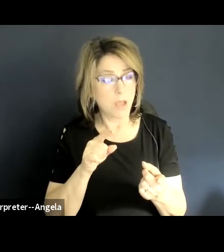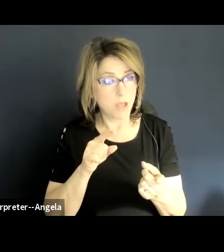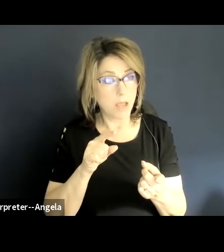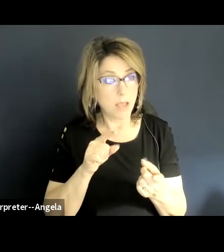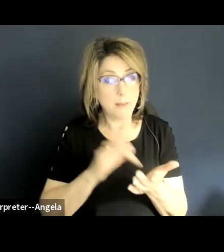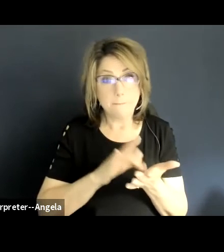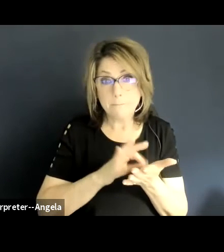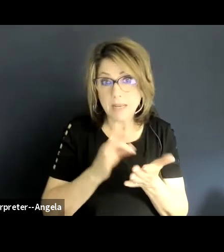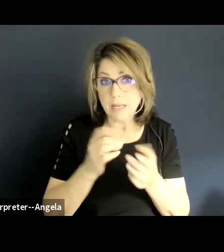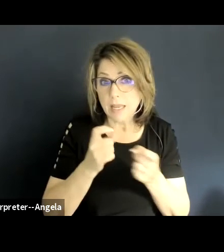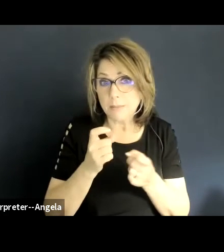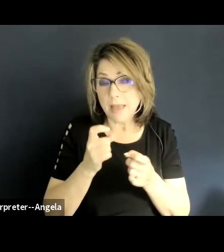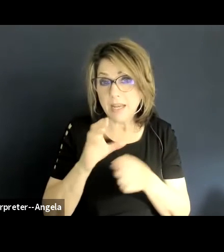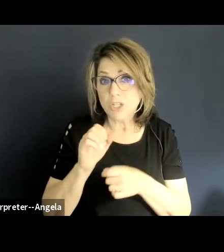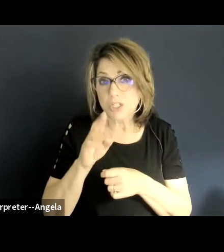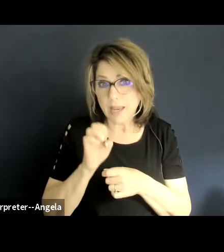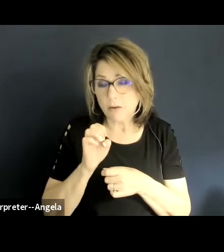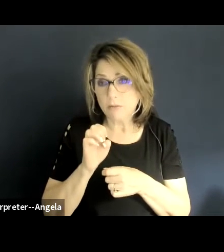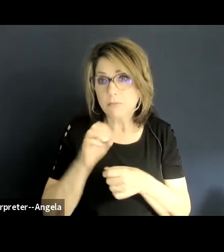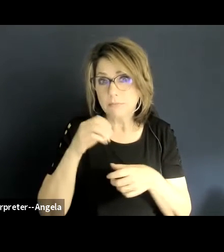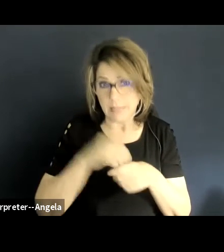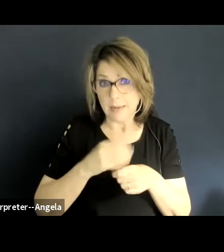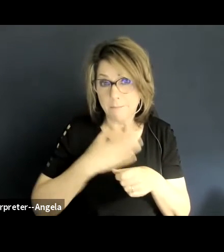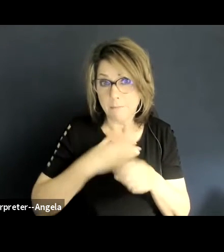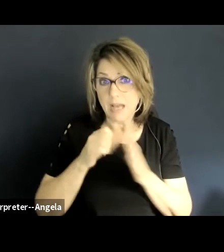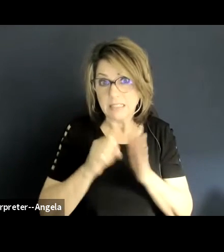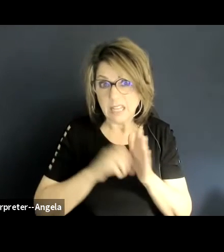Medicaid managed care is already an option within your state.